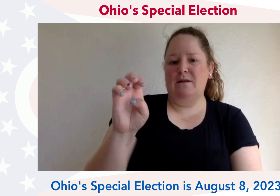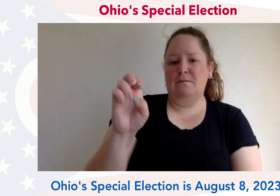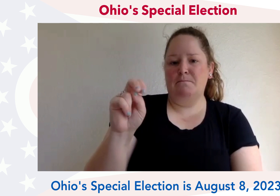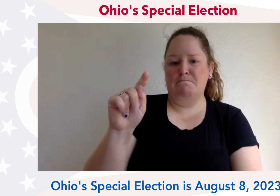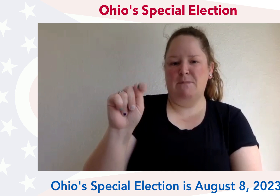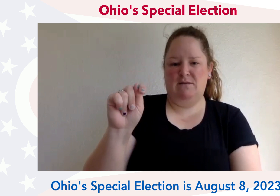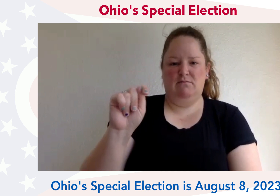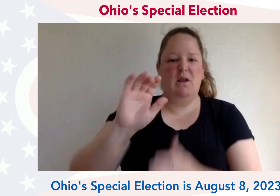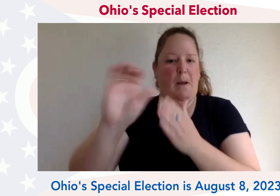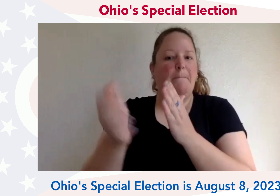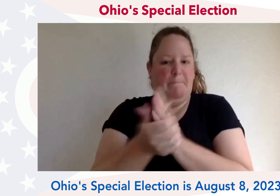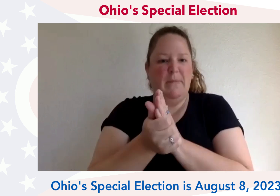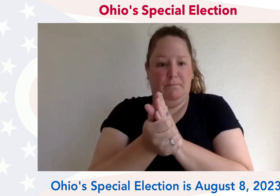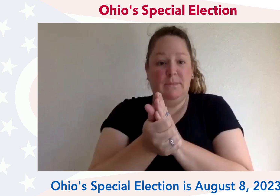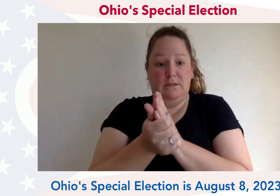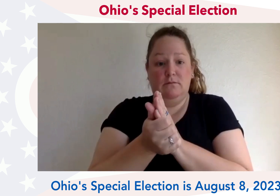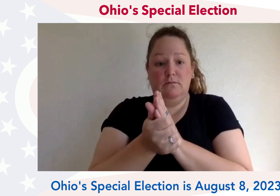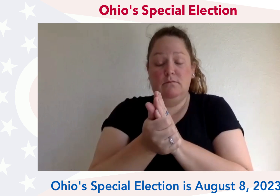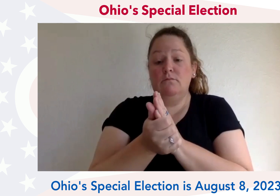amendment.